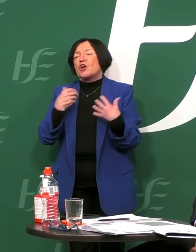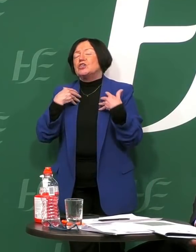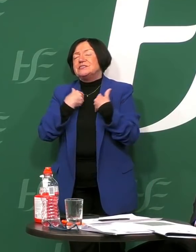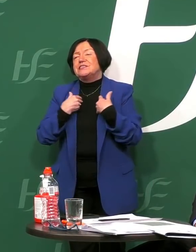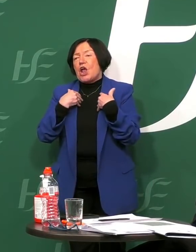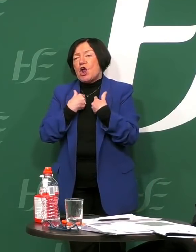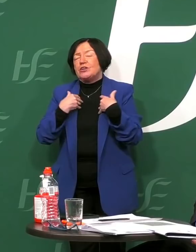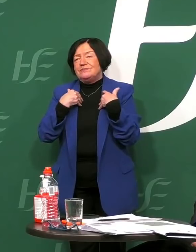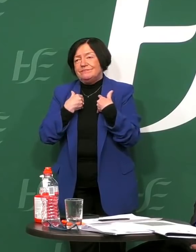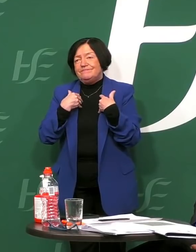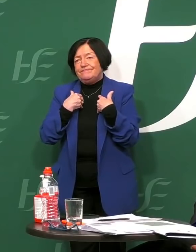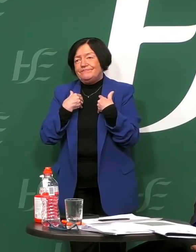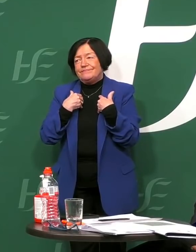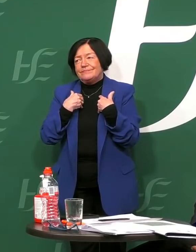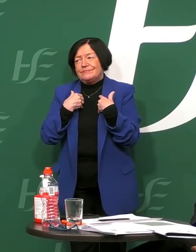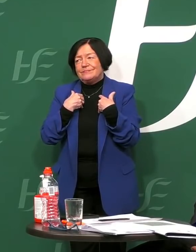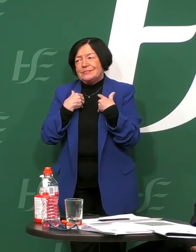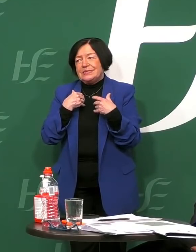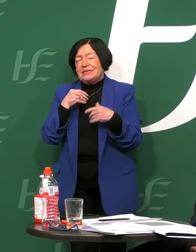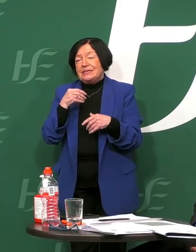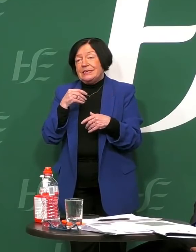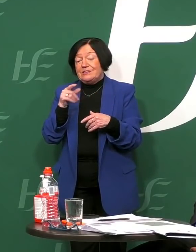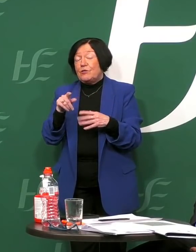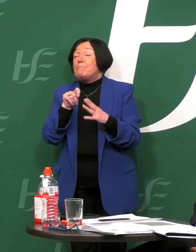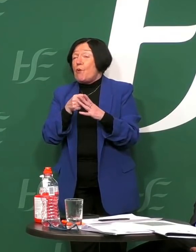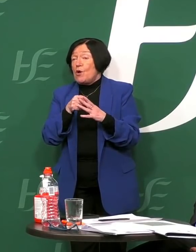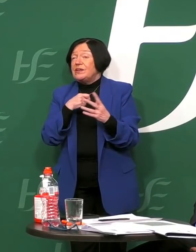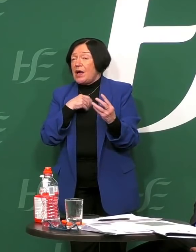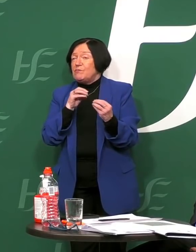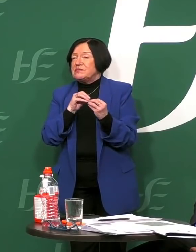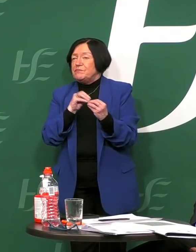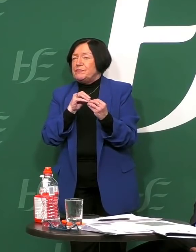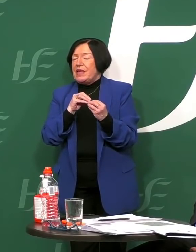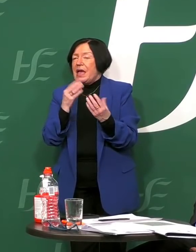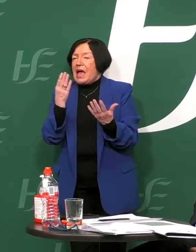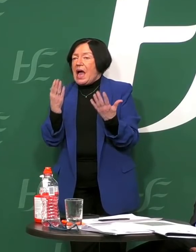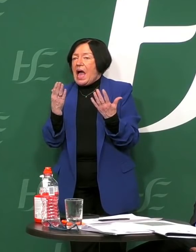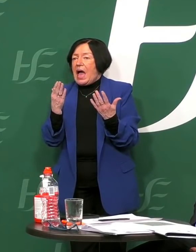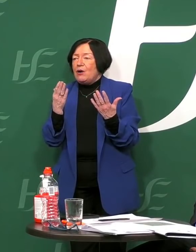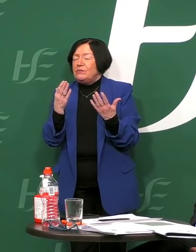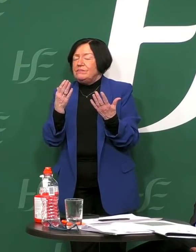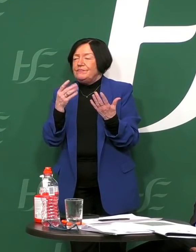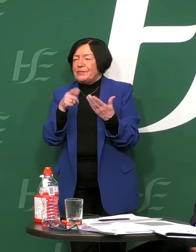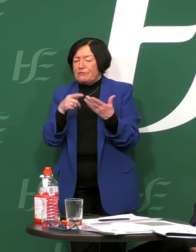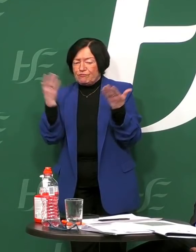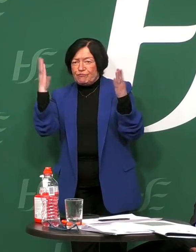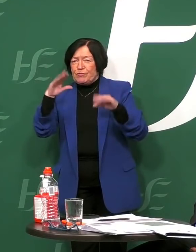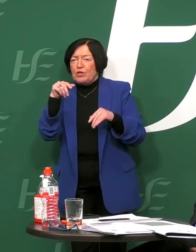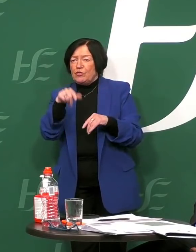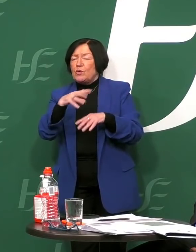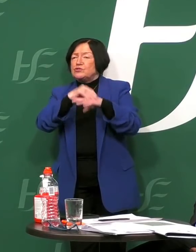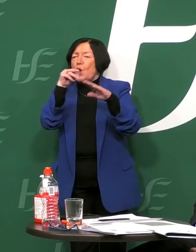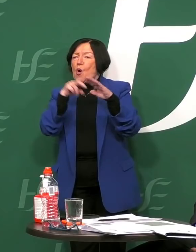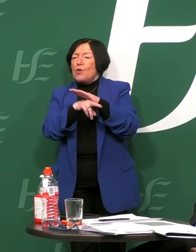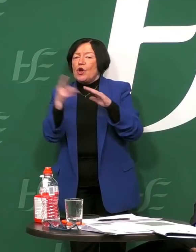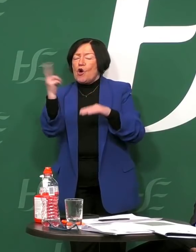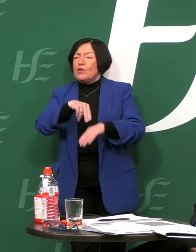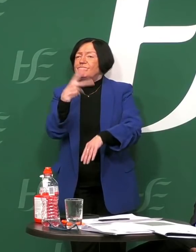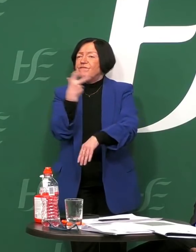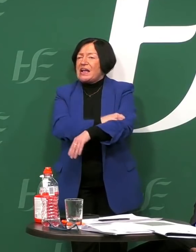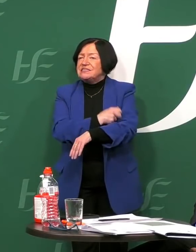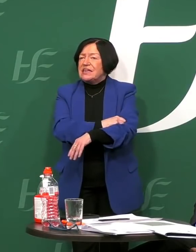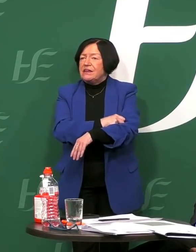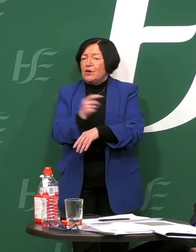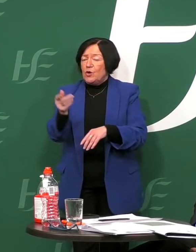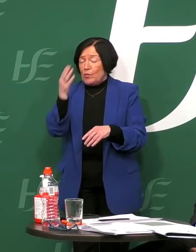is, to get to the point I was trying to make, is how exposed, particularly those older unvaccinated, because we